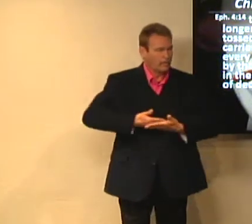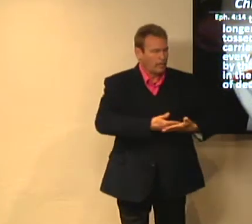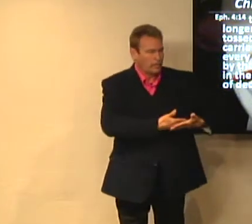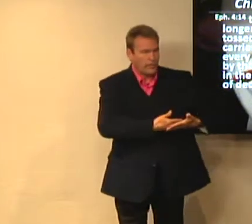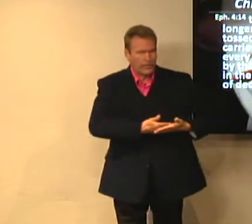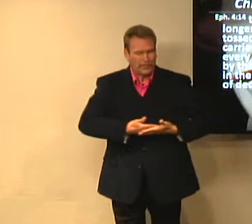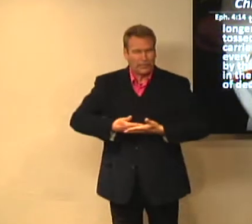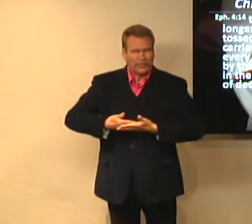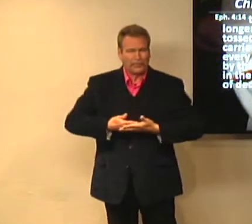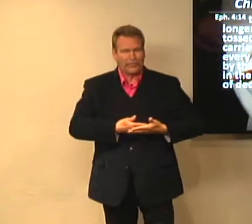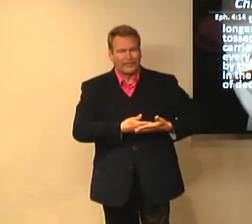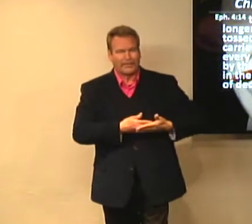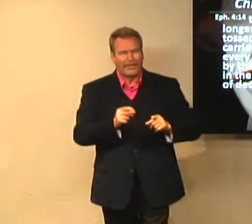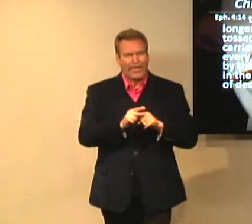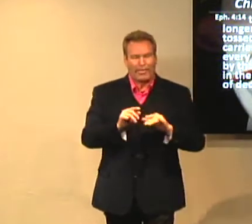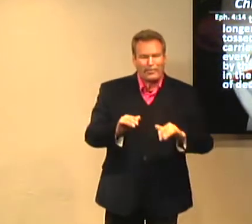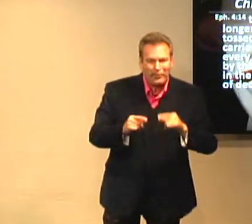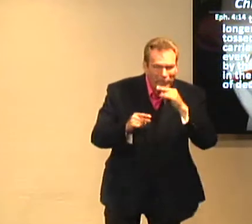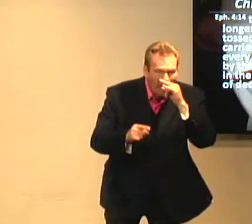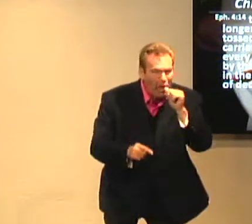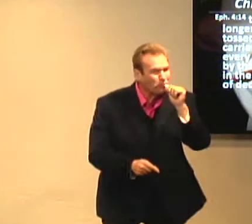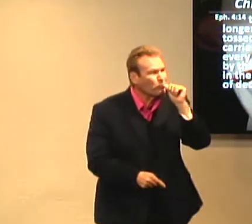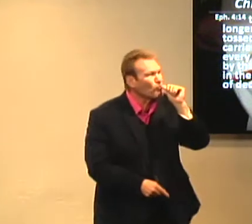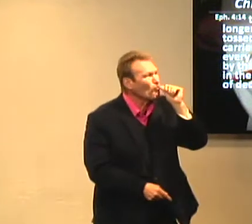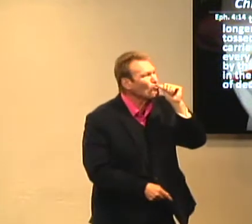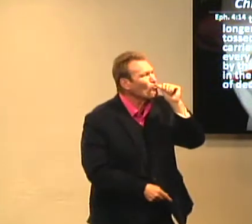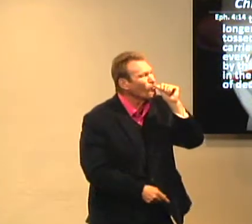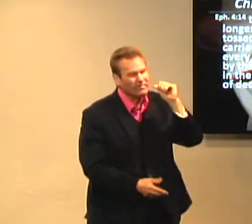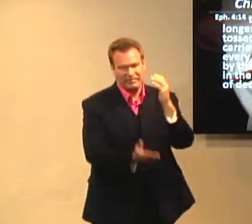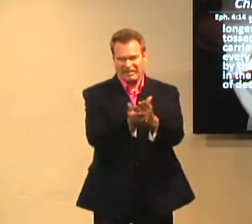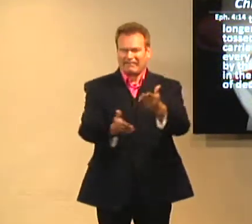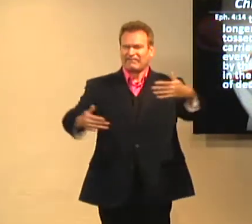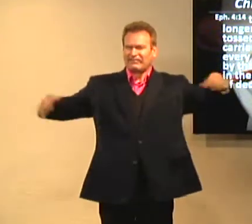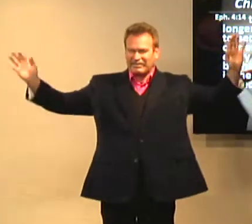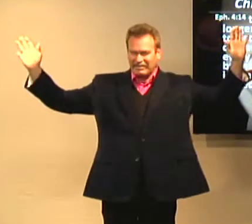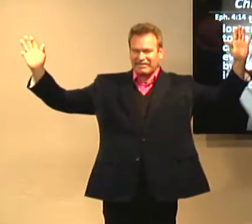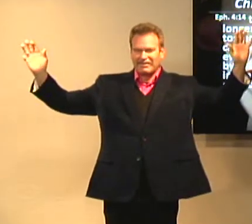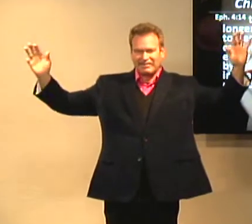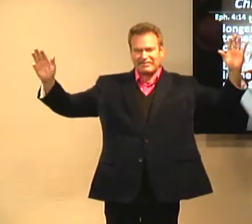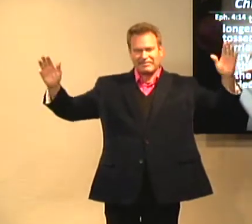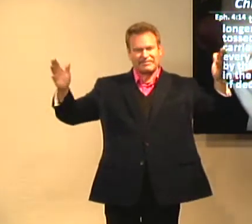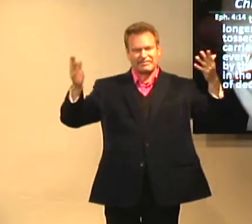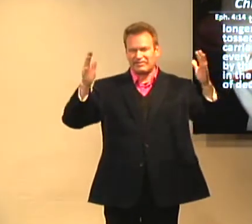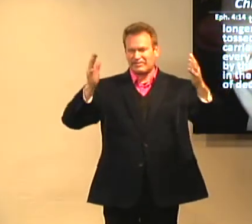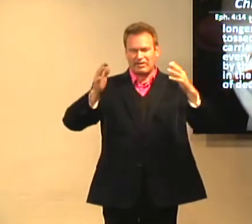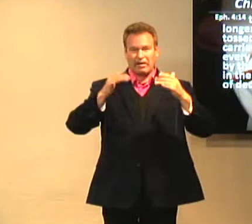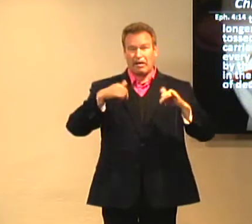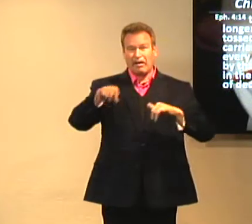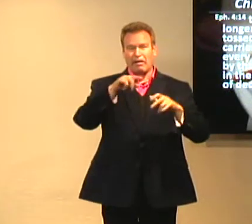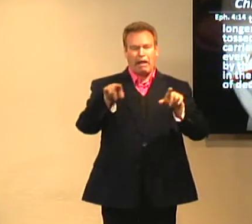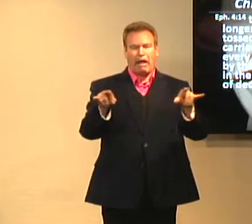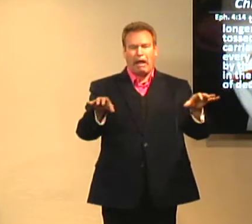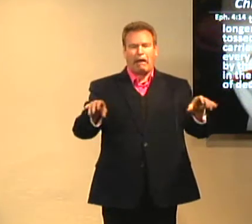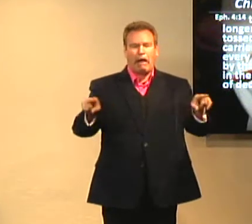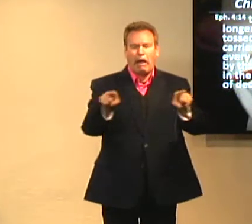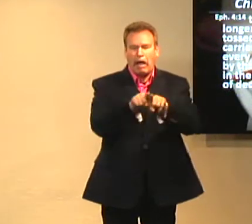infectious, or like this baby, a little baby, second is them. But we as mature believers, we've grown, outgrown